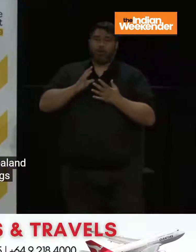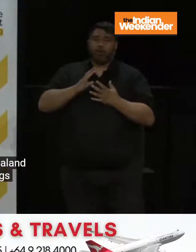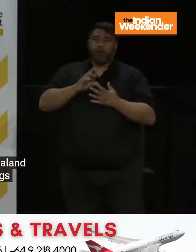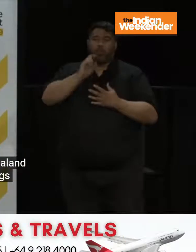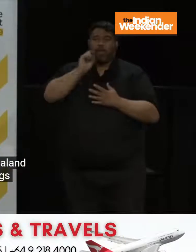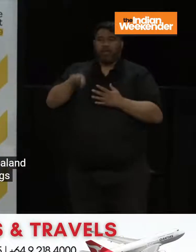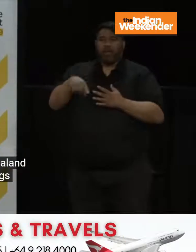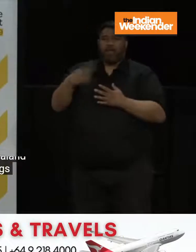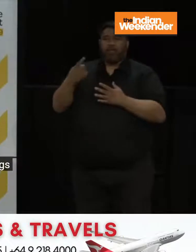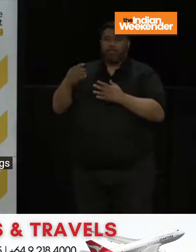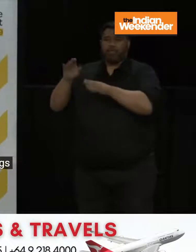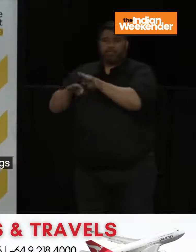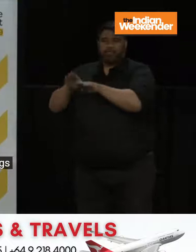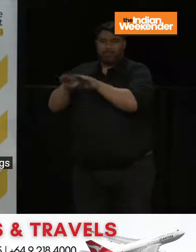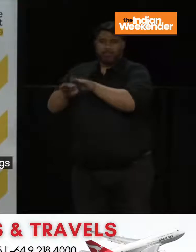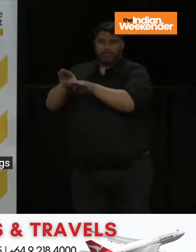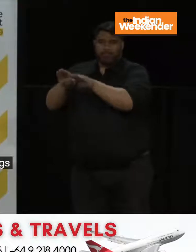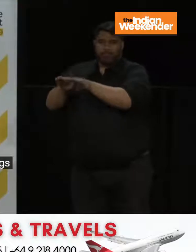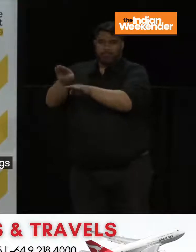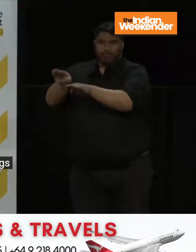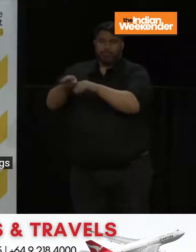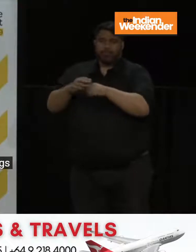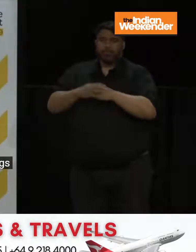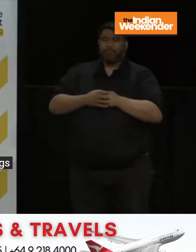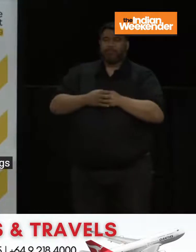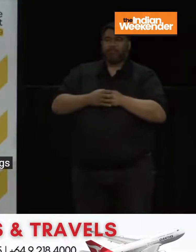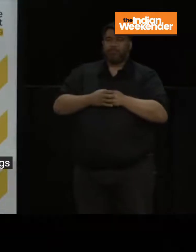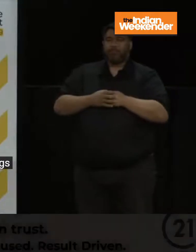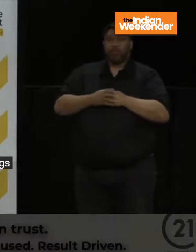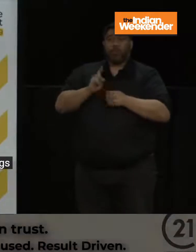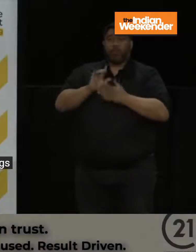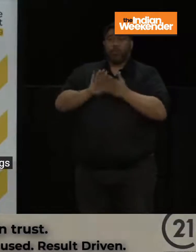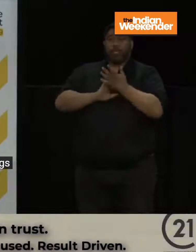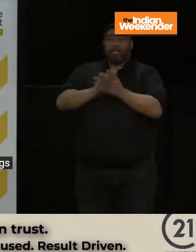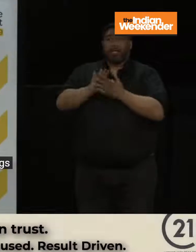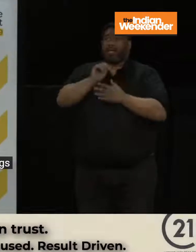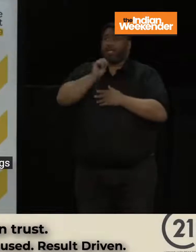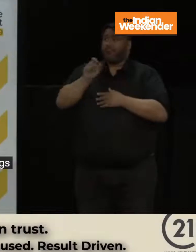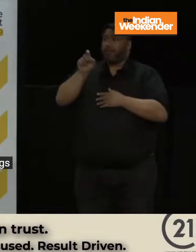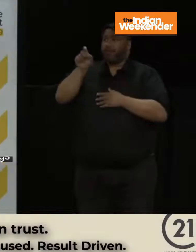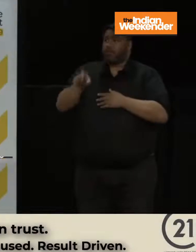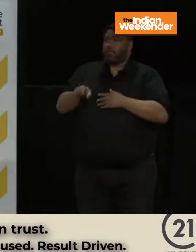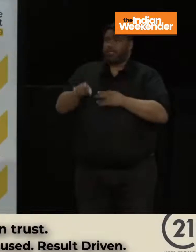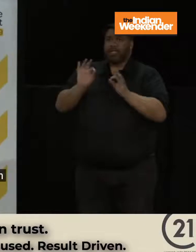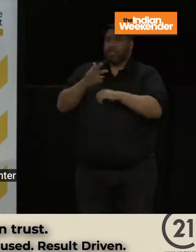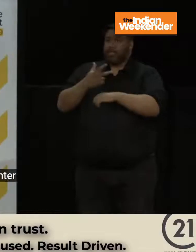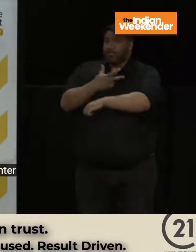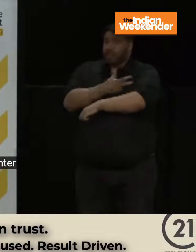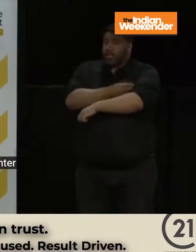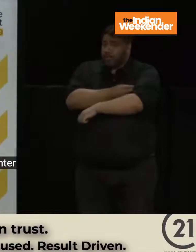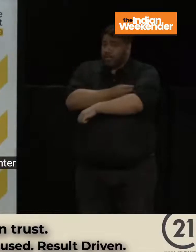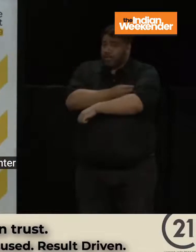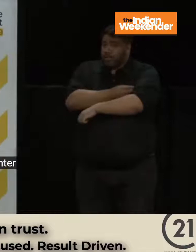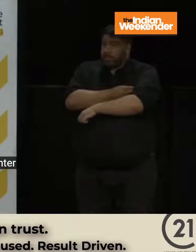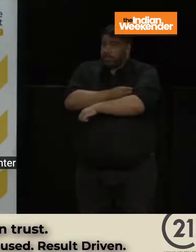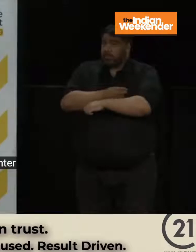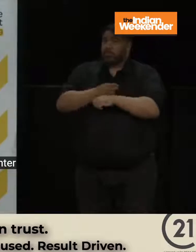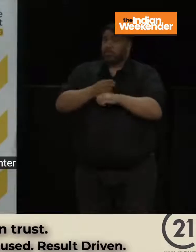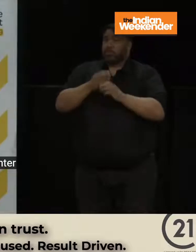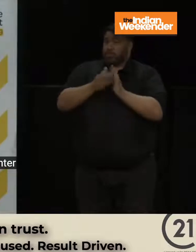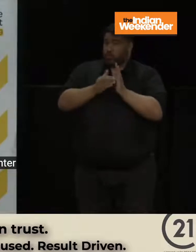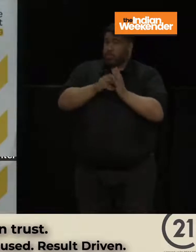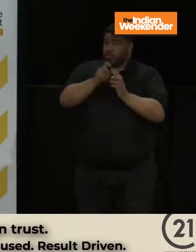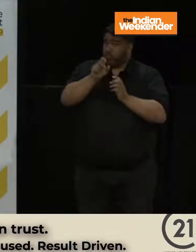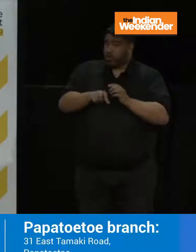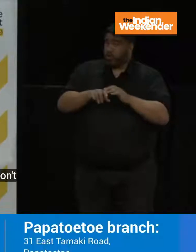isolation, followed by 3 days of home isolation. And that'll include those who don't meet the vaccination requirement, which includes unvaccinated New